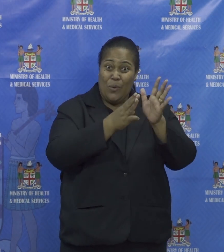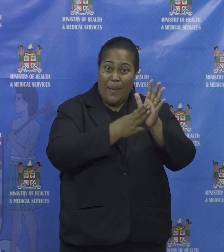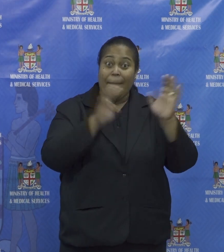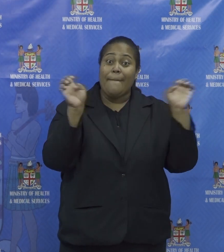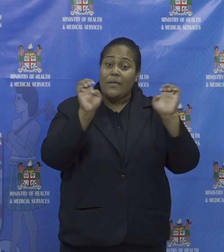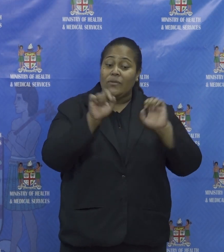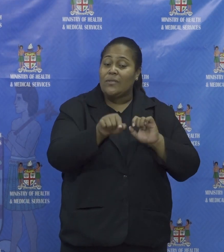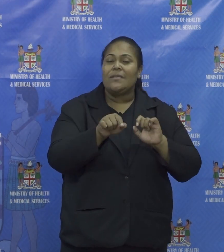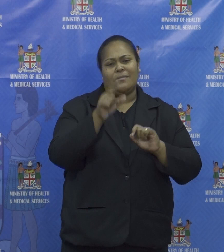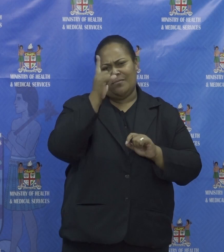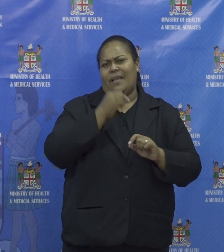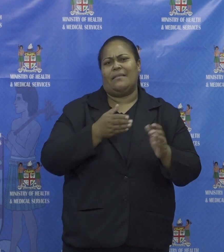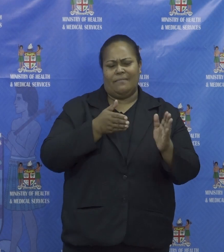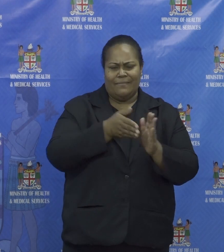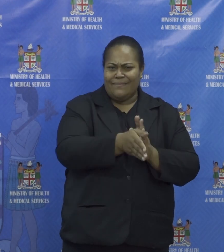emergency department through Extension Street,